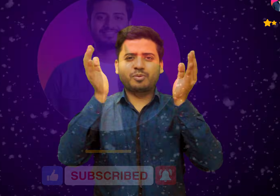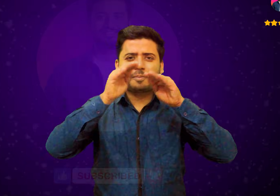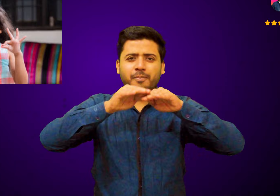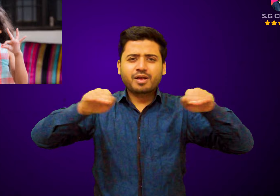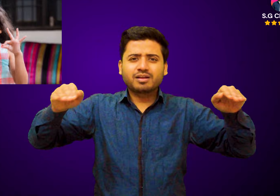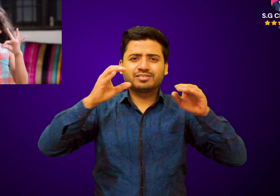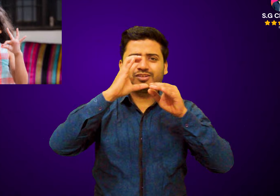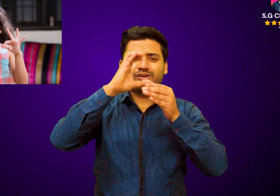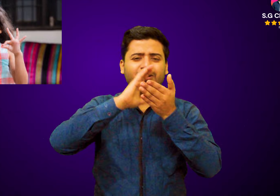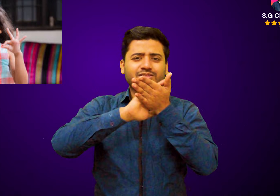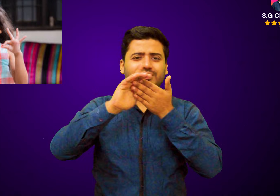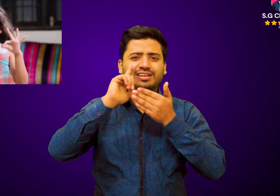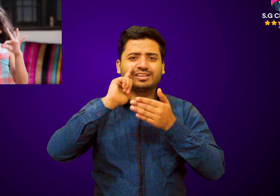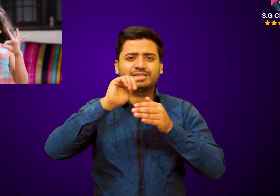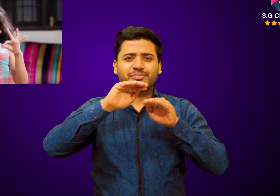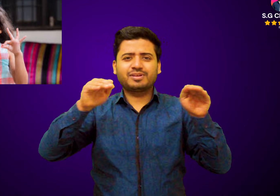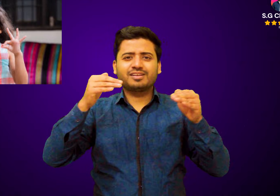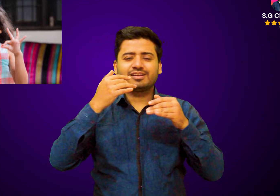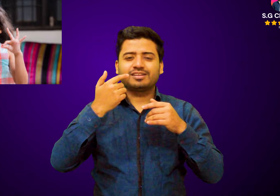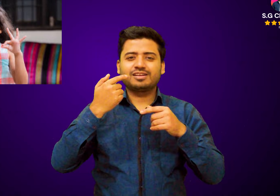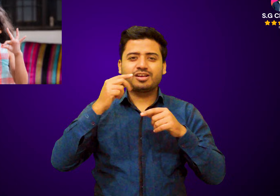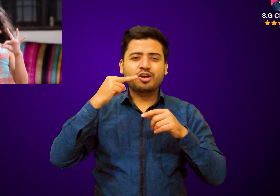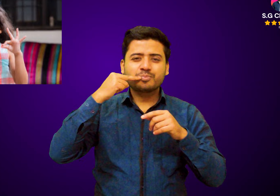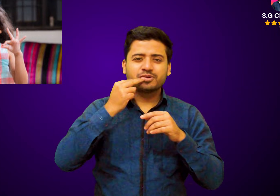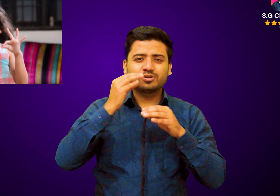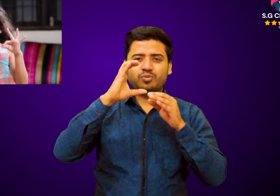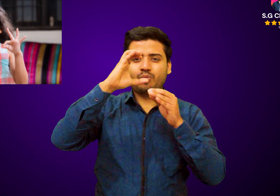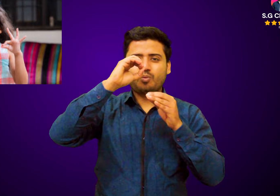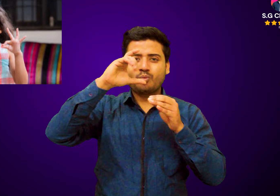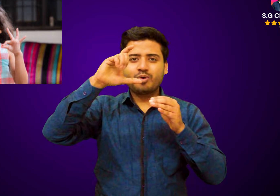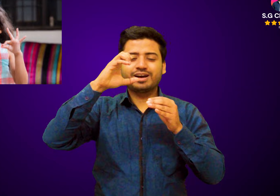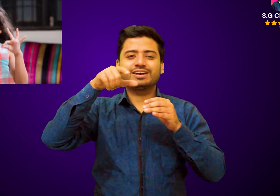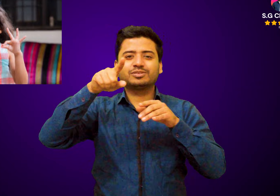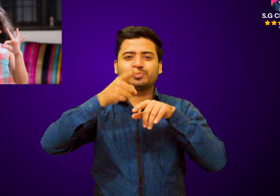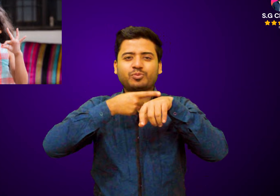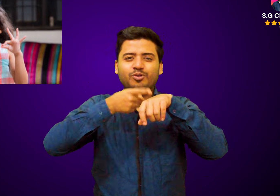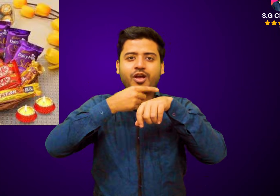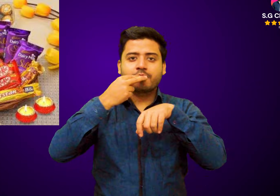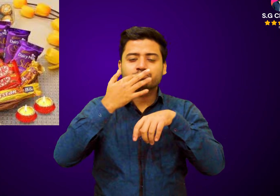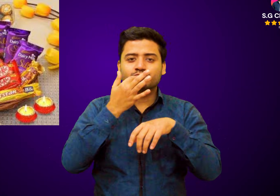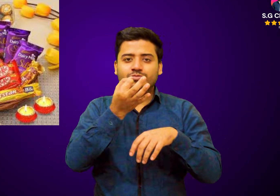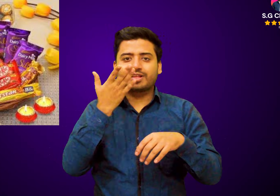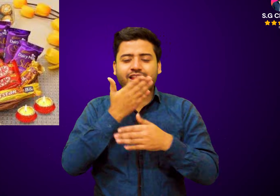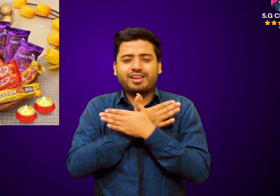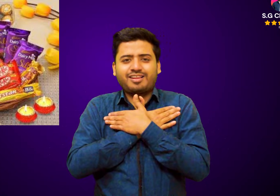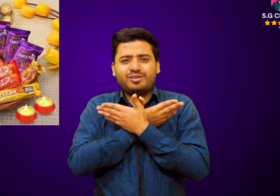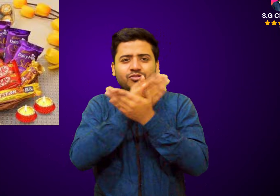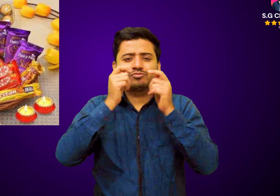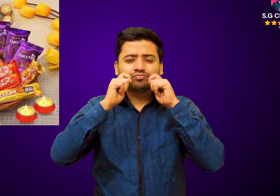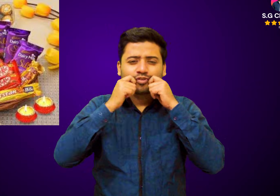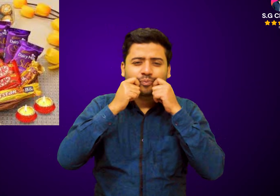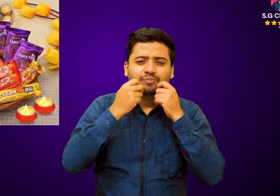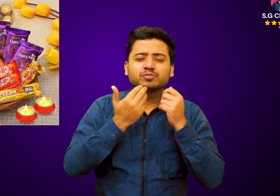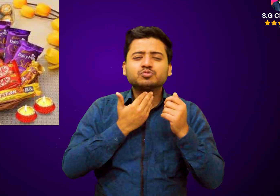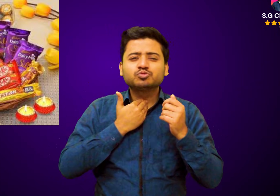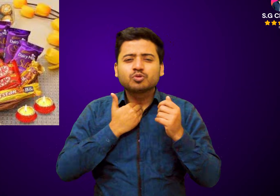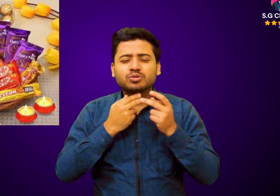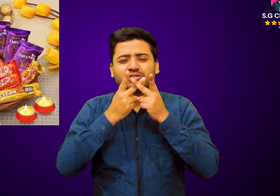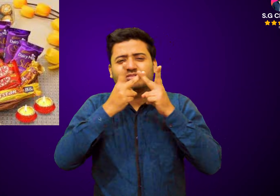While the wrapper may look identical, the recipe for Cadbury Dairy Milk in India differs significantly from the one in the UK due to local